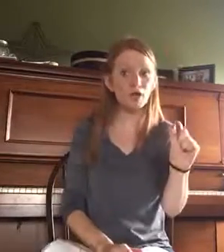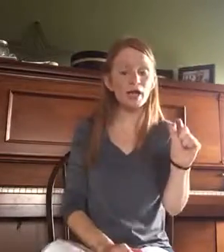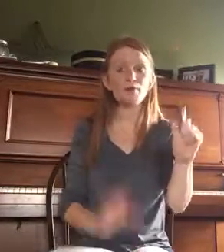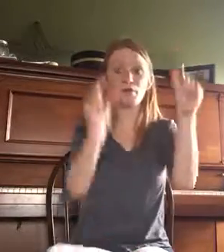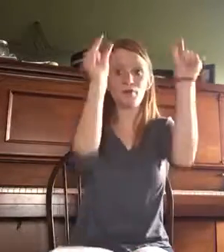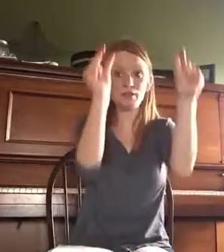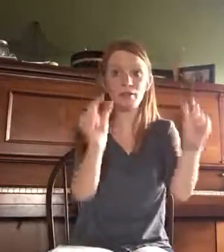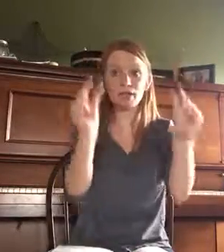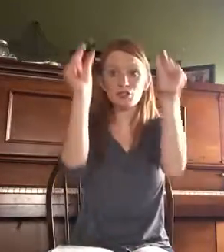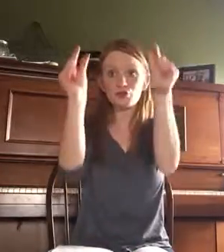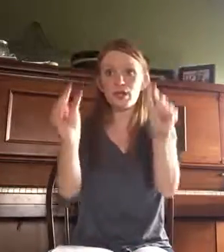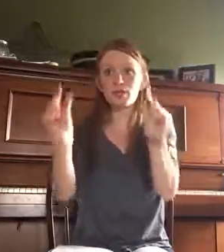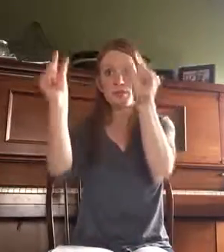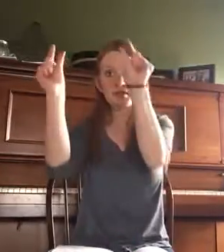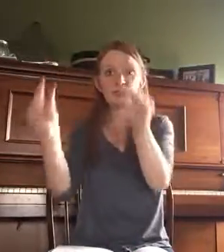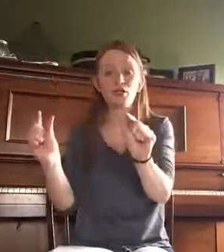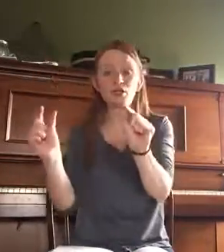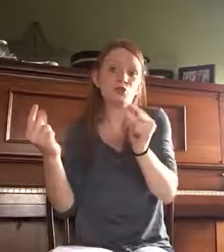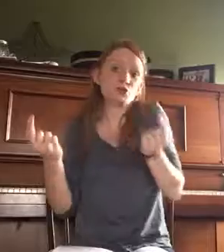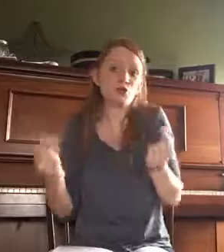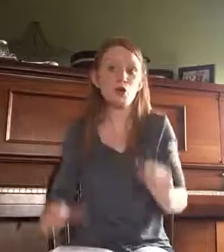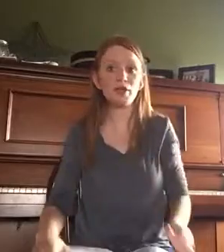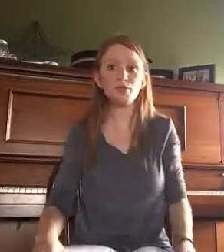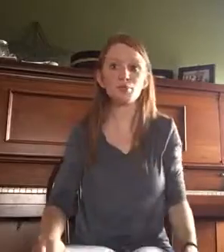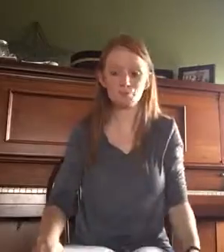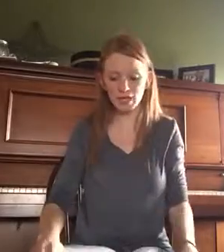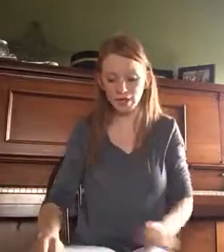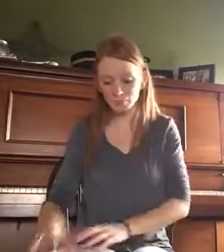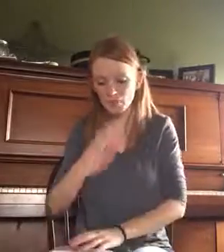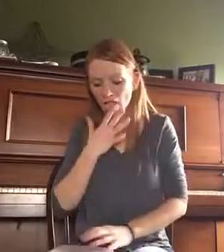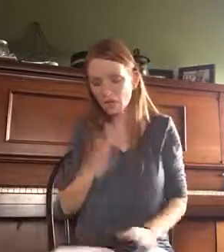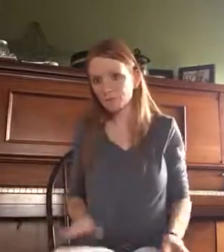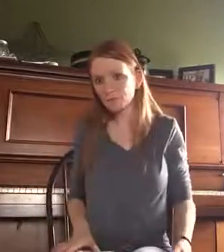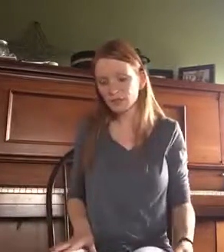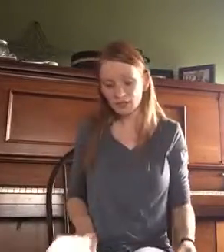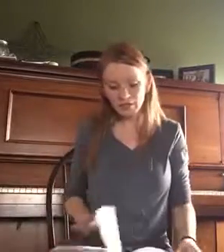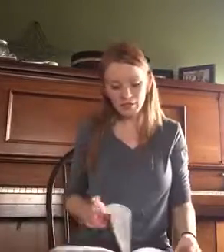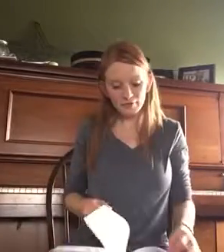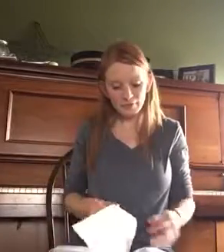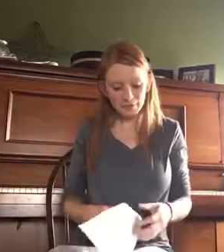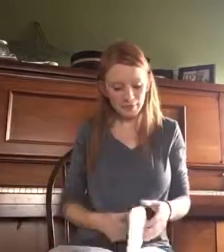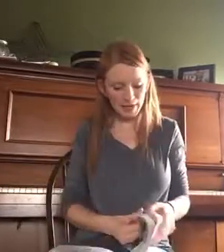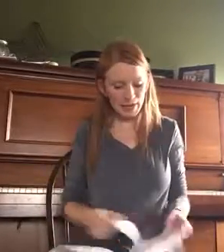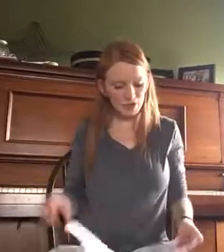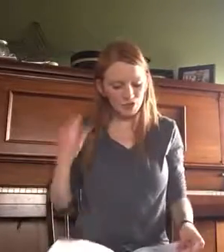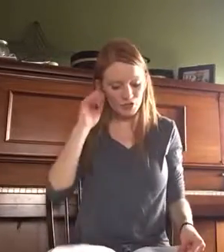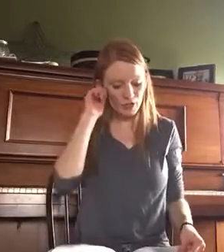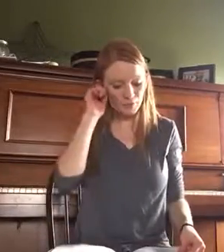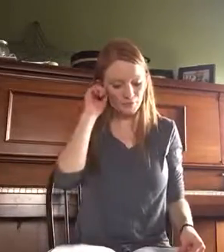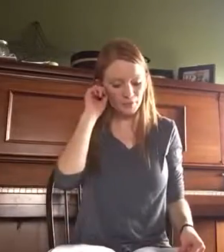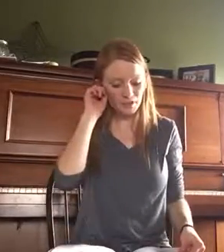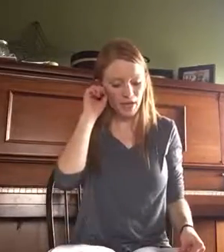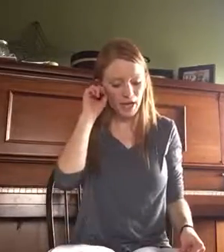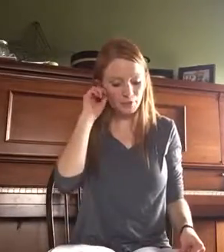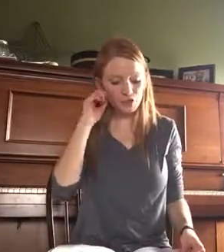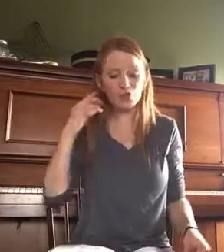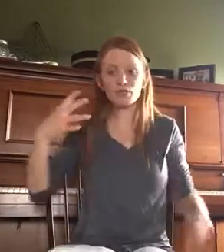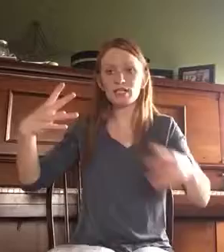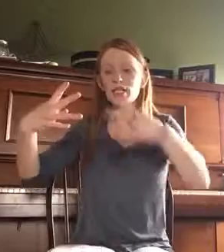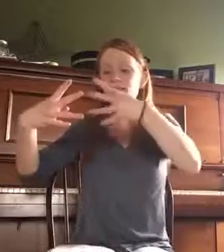stripe or if there's many stripes, you just show it, okay? Flip the page to show zigzags